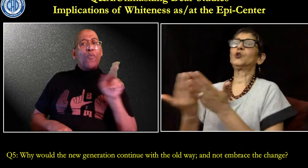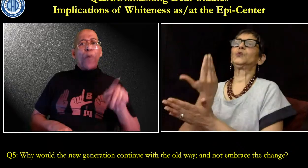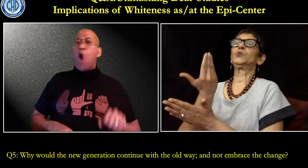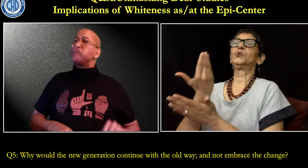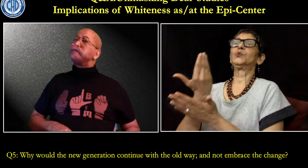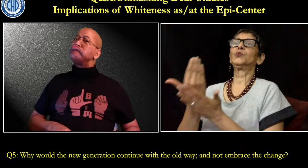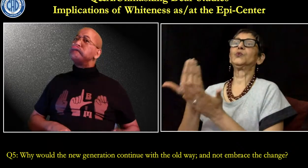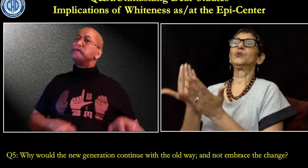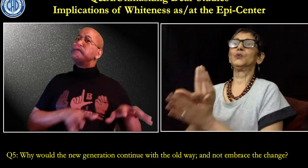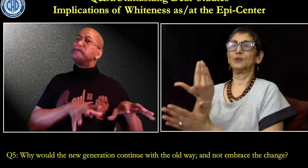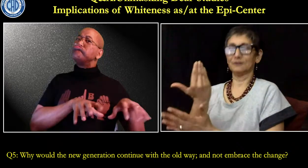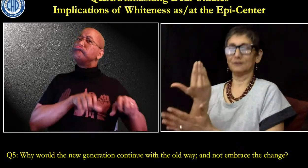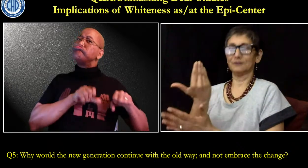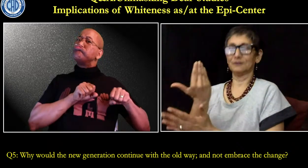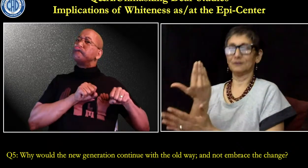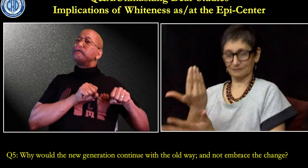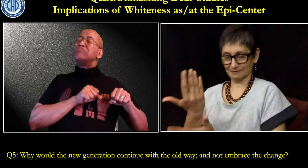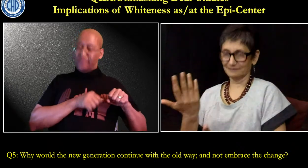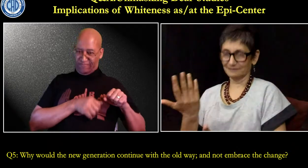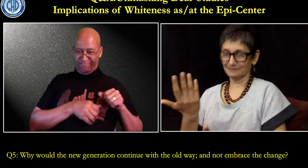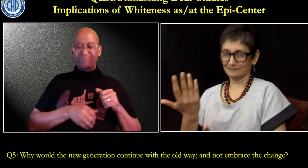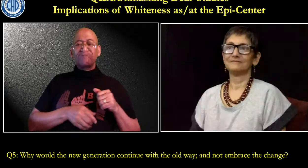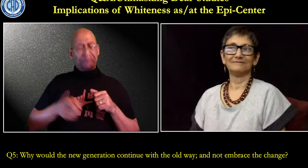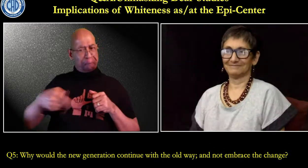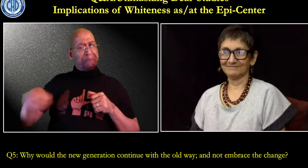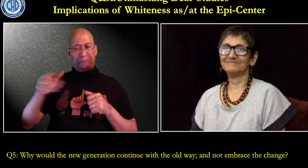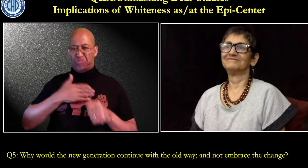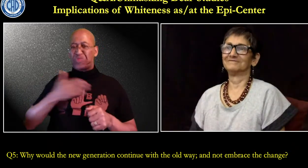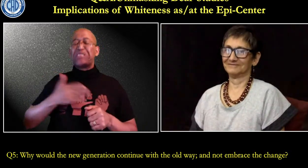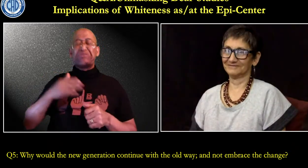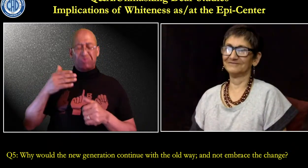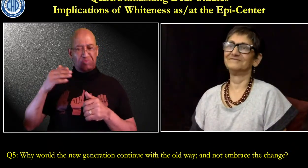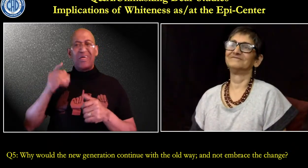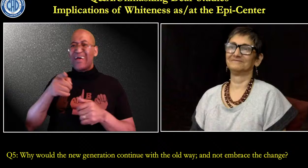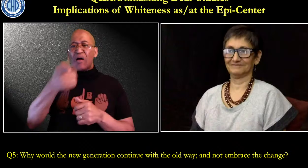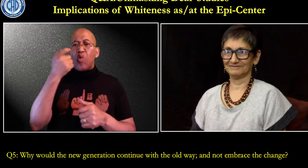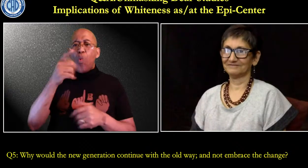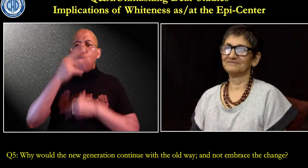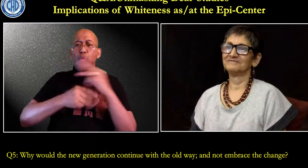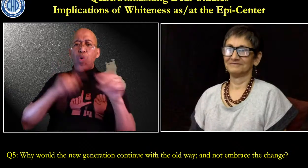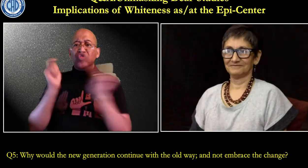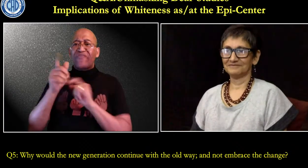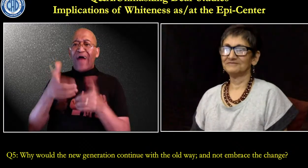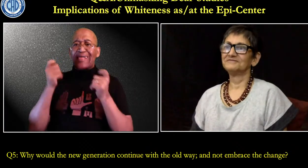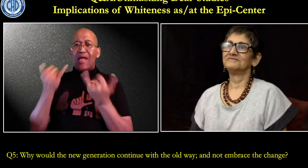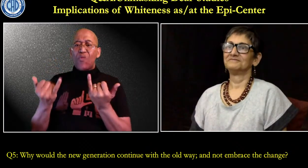and revise the old and adapt to the new.